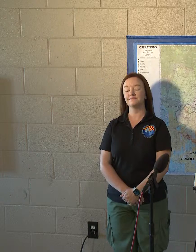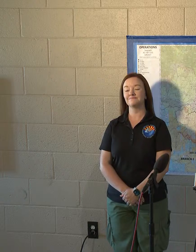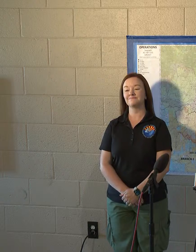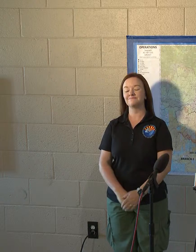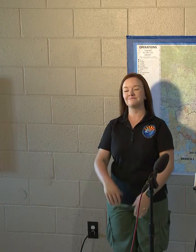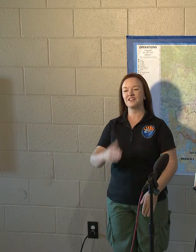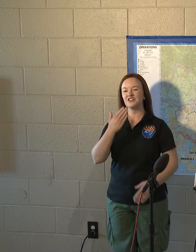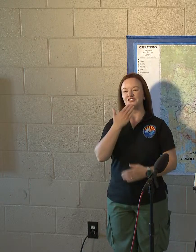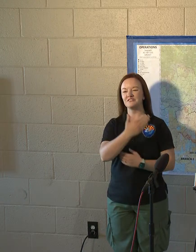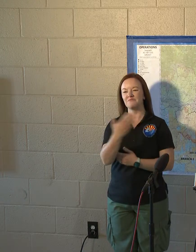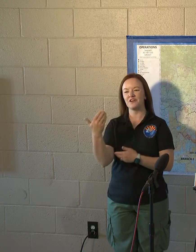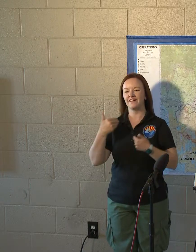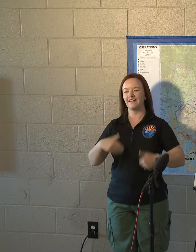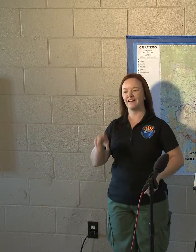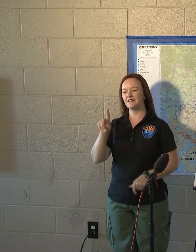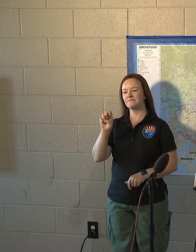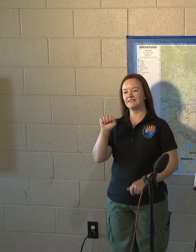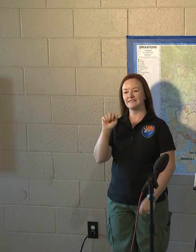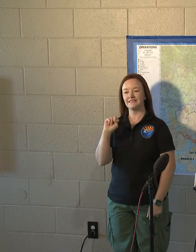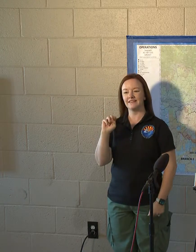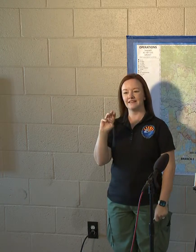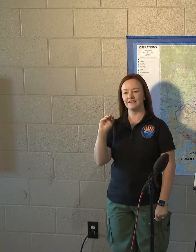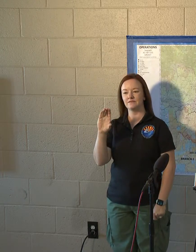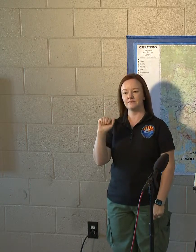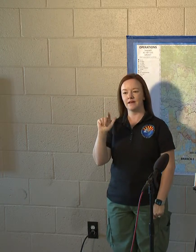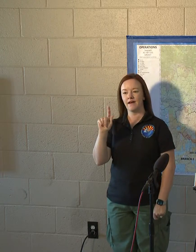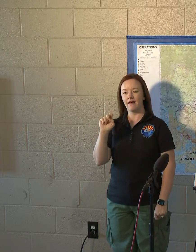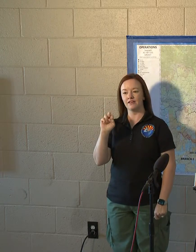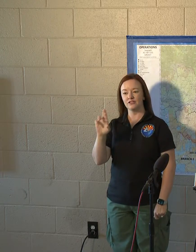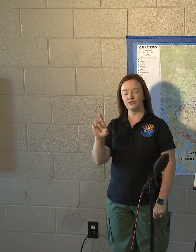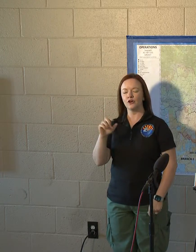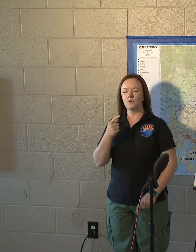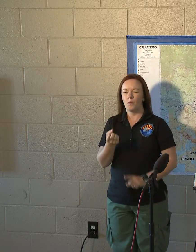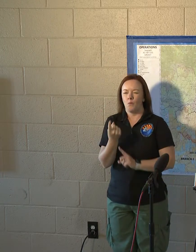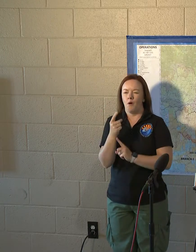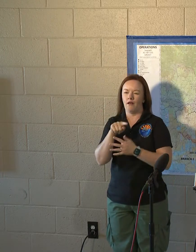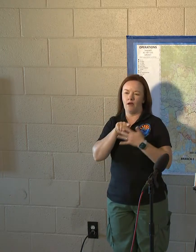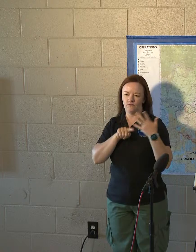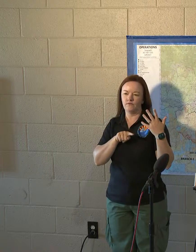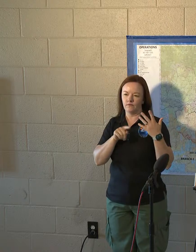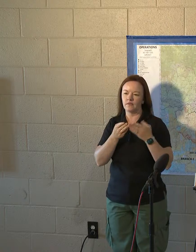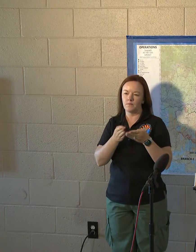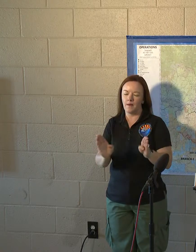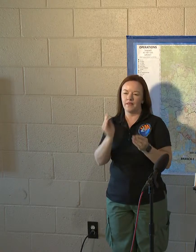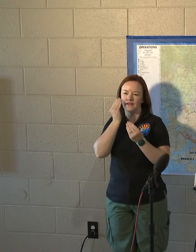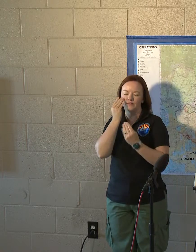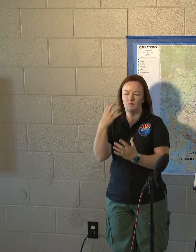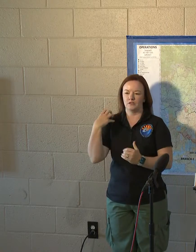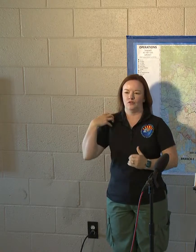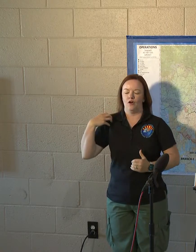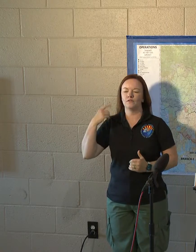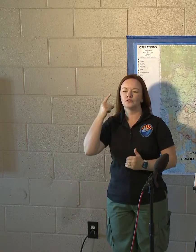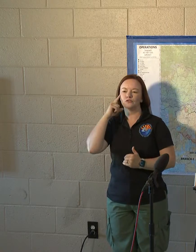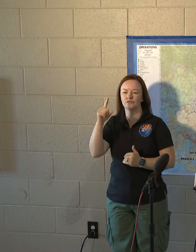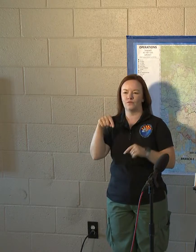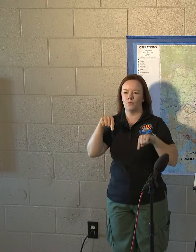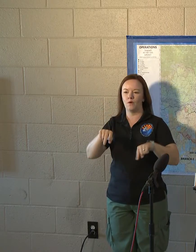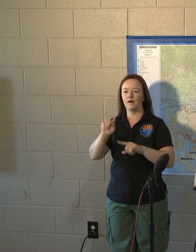Well, good morning. I'm Dean McAllister. I'm one of the public information officers for the Telegraph Fire. I'd like to give you an update of where we currently